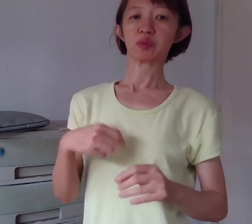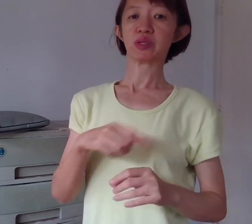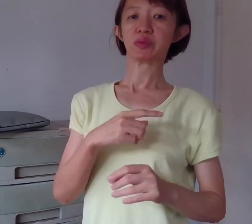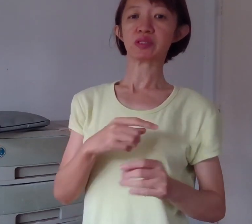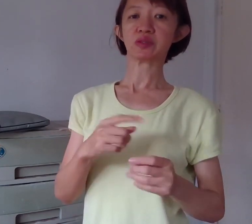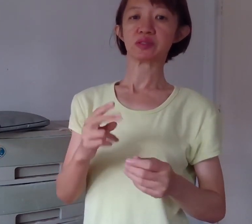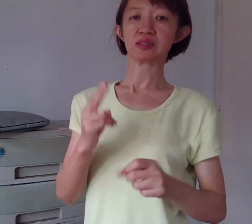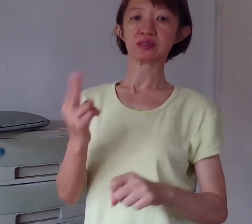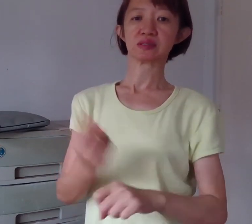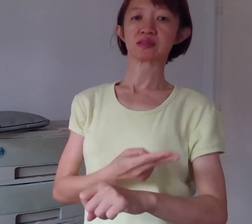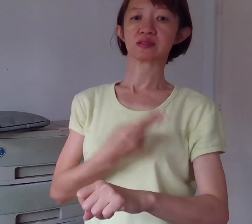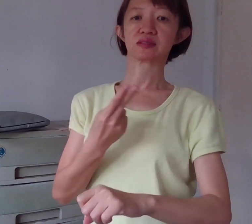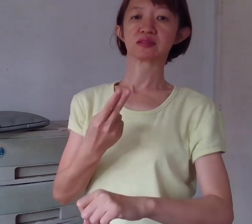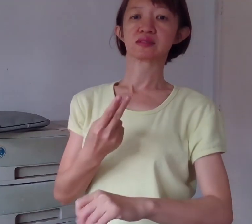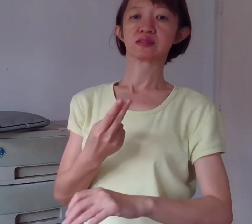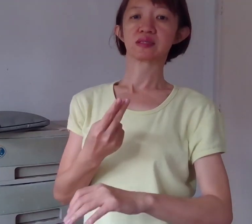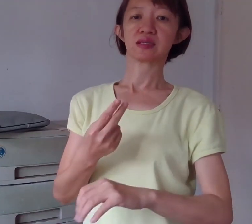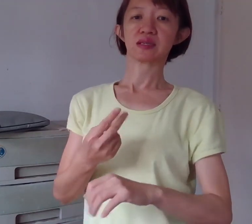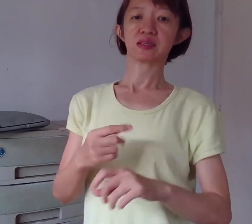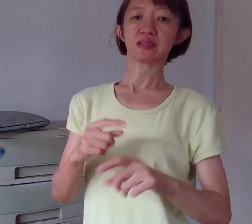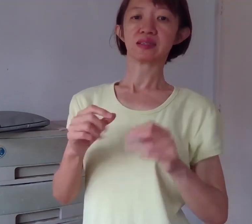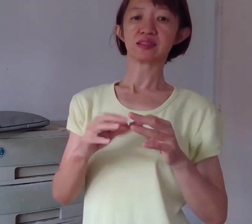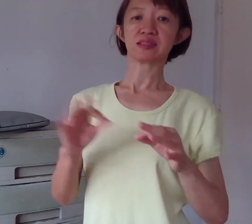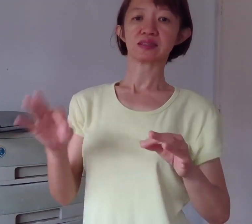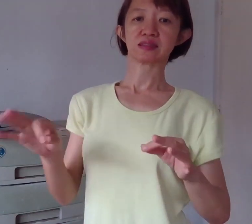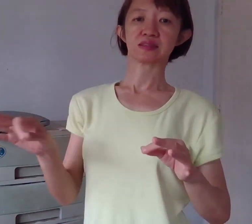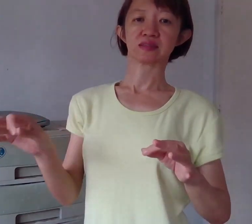We will use it in a sentence.